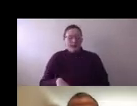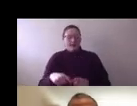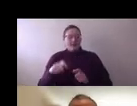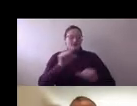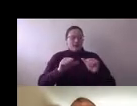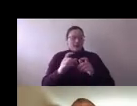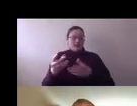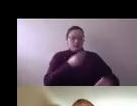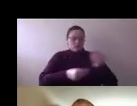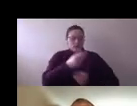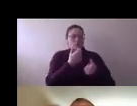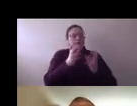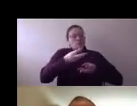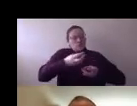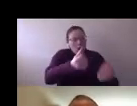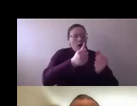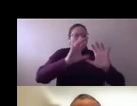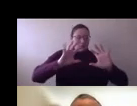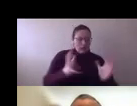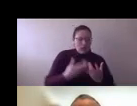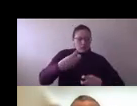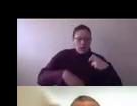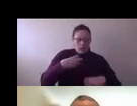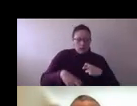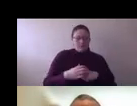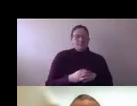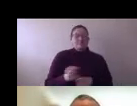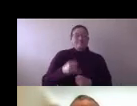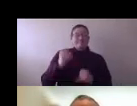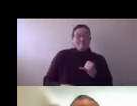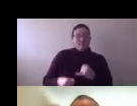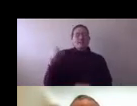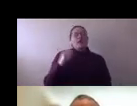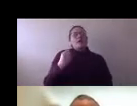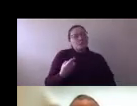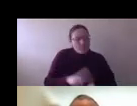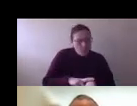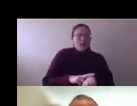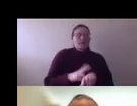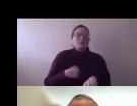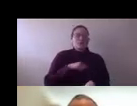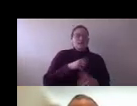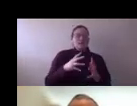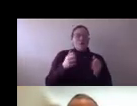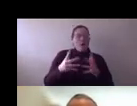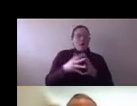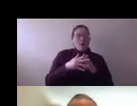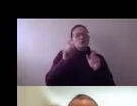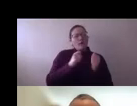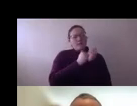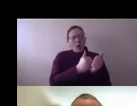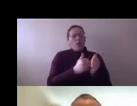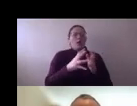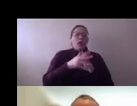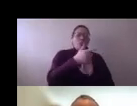solve global problems. And finally, yes, of course, we all as Americans, we should follow American laws and